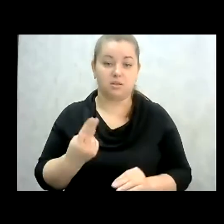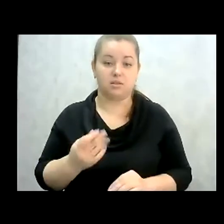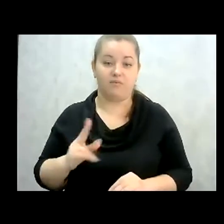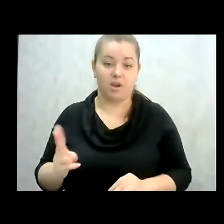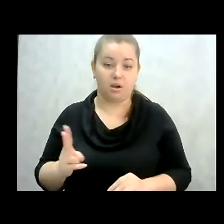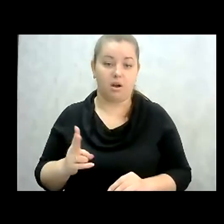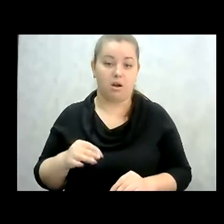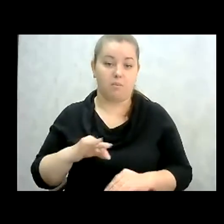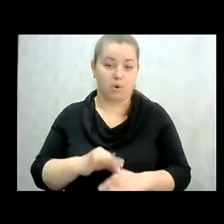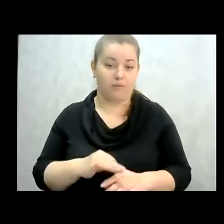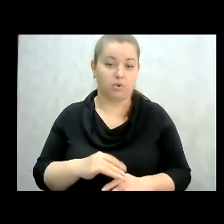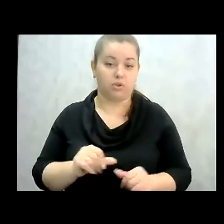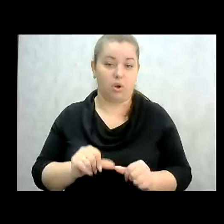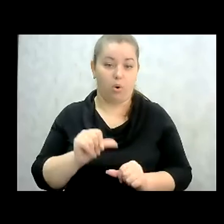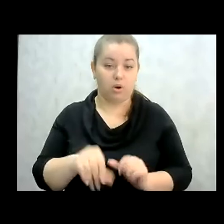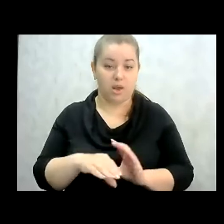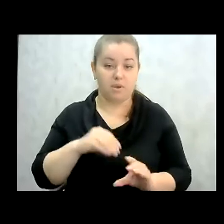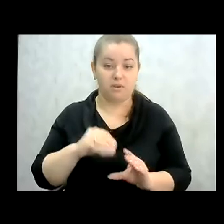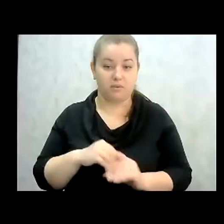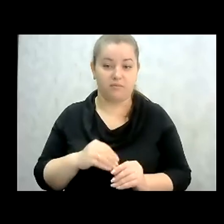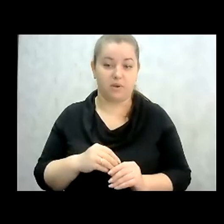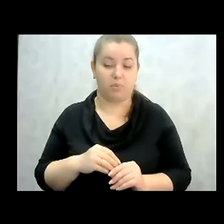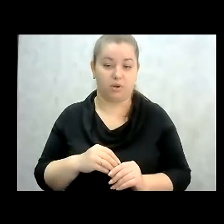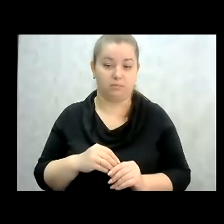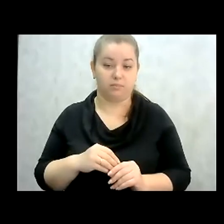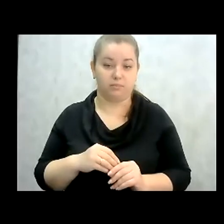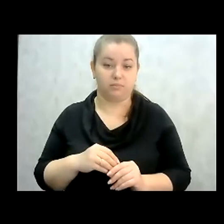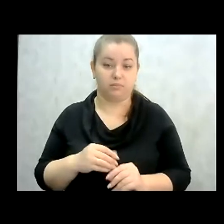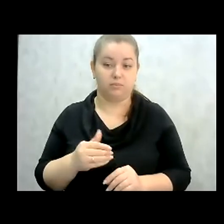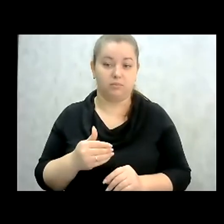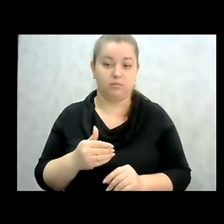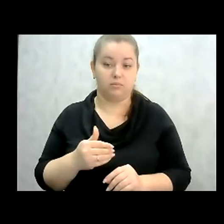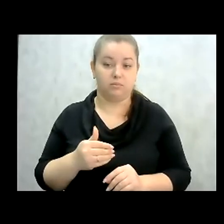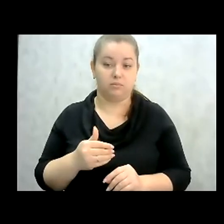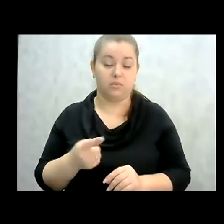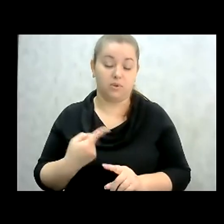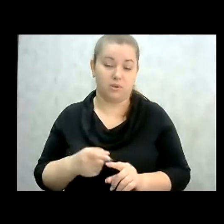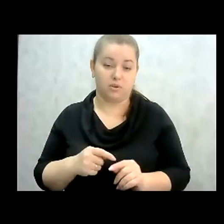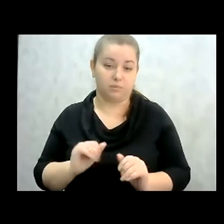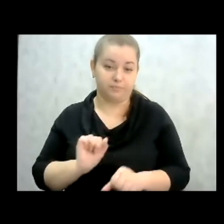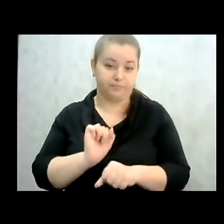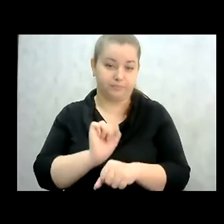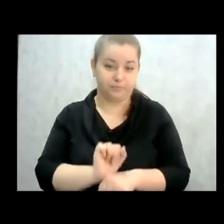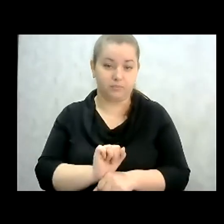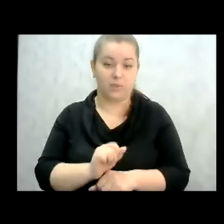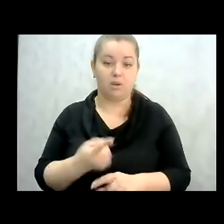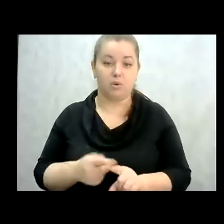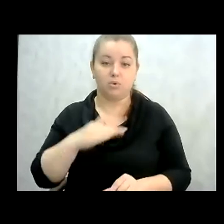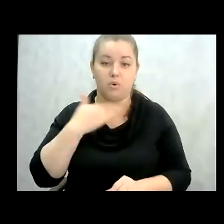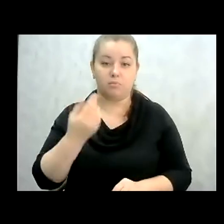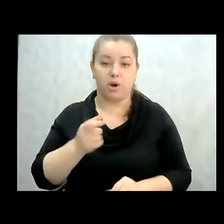the elections. And I think that I'll stop here, although I could